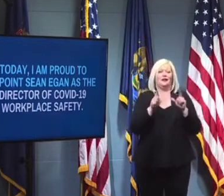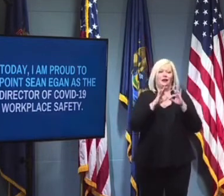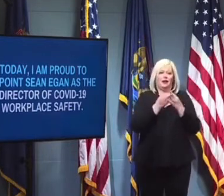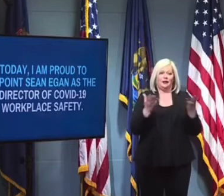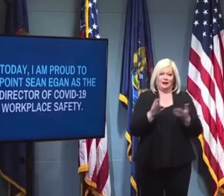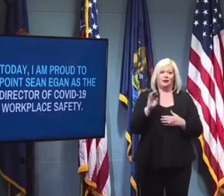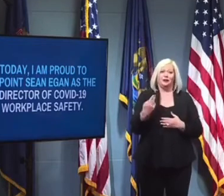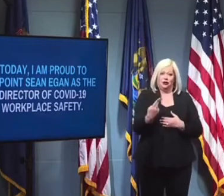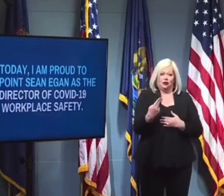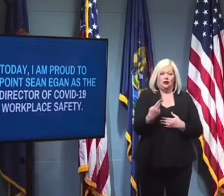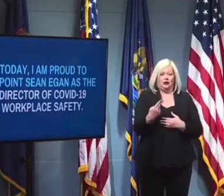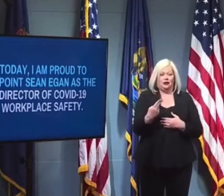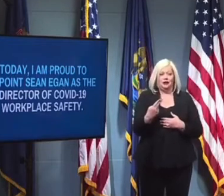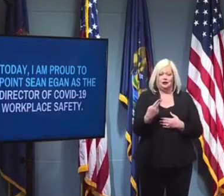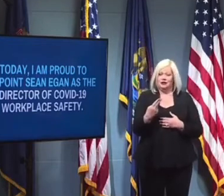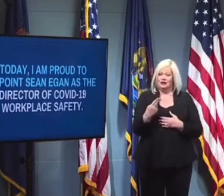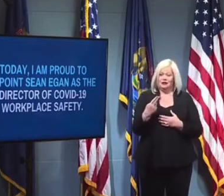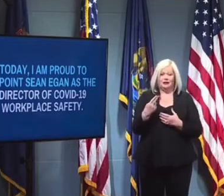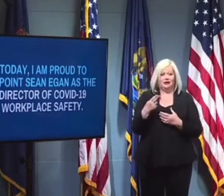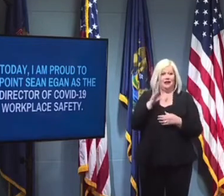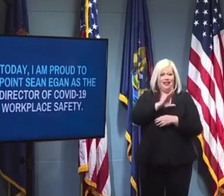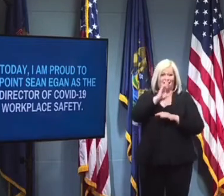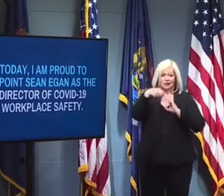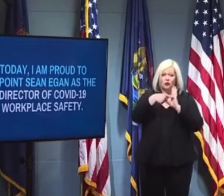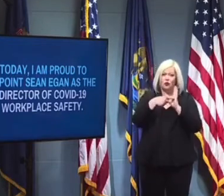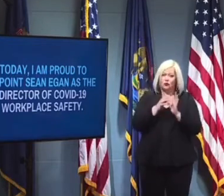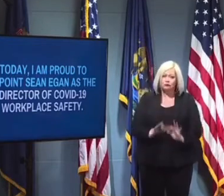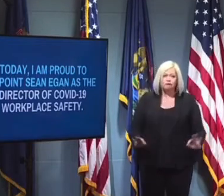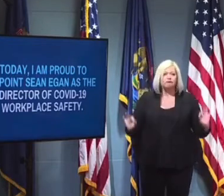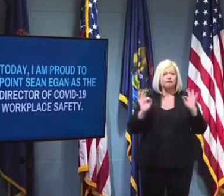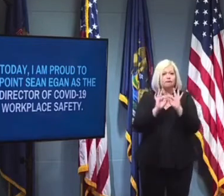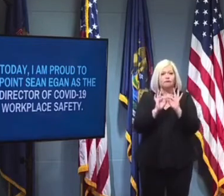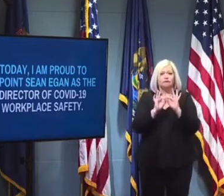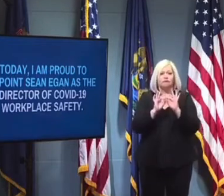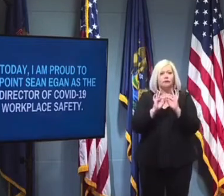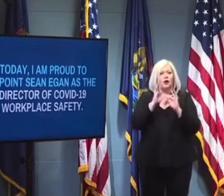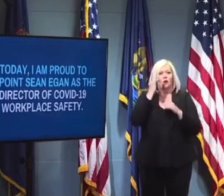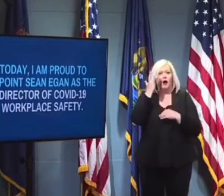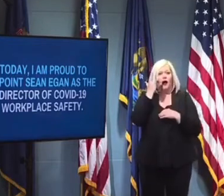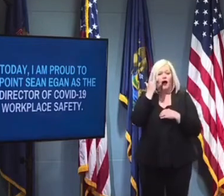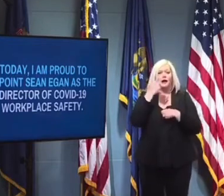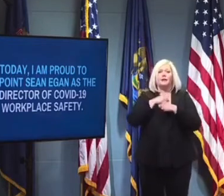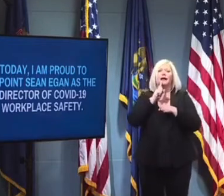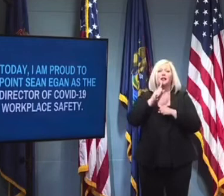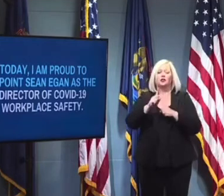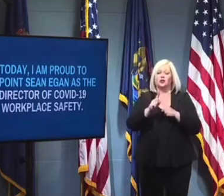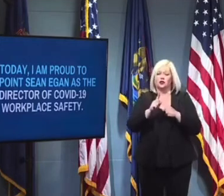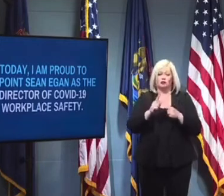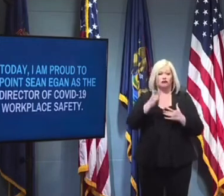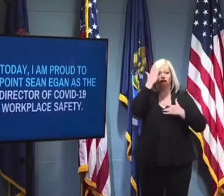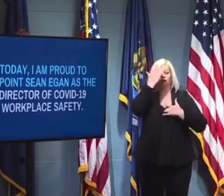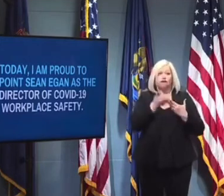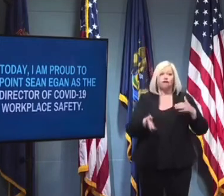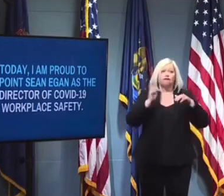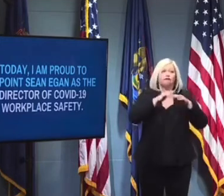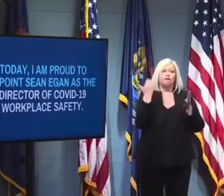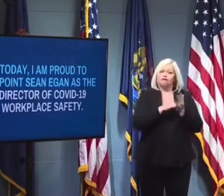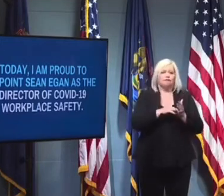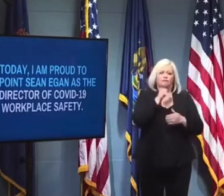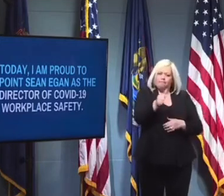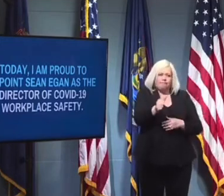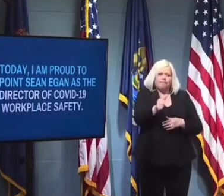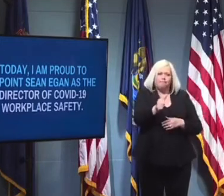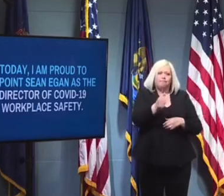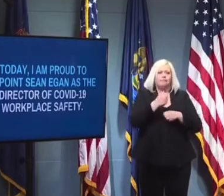work is going to be crucial in helping us lower the chance of a second wave to protect the brave men and women serving on the front lines of this